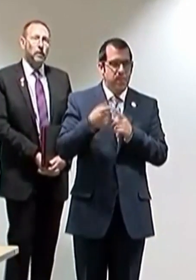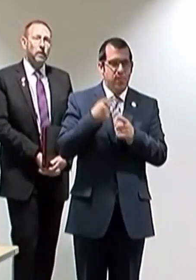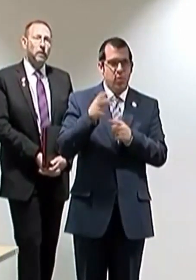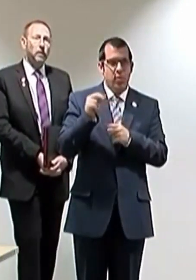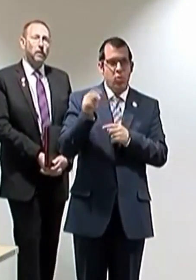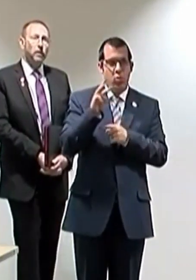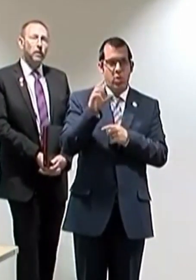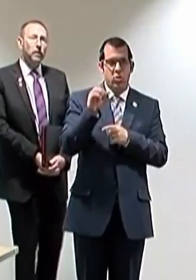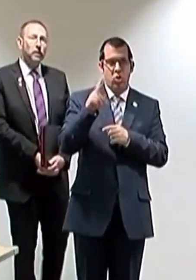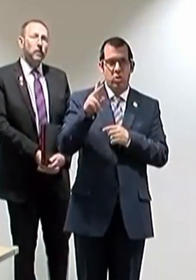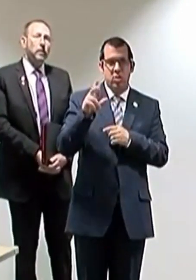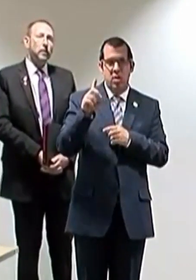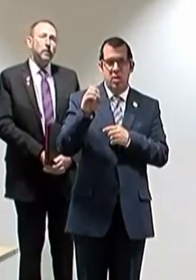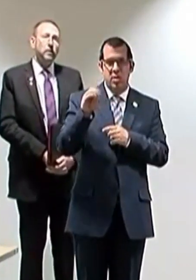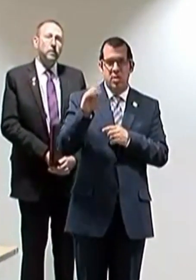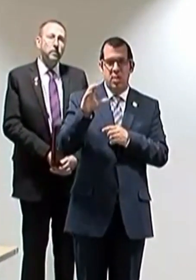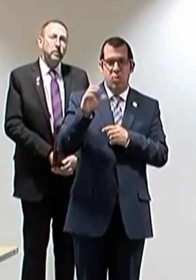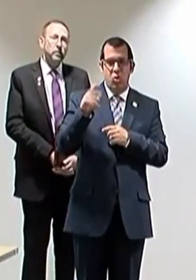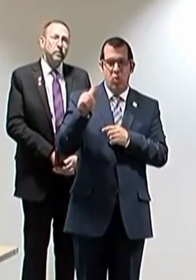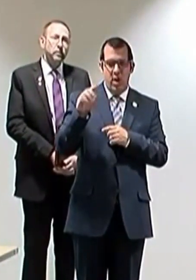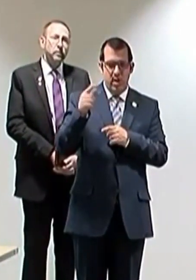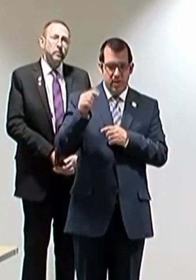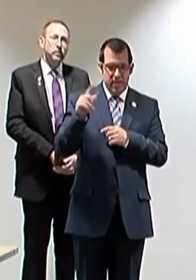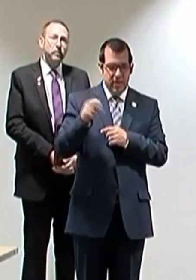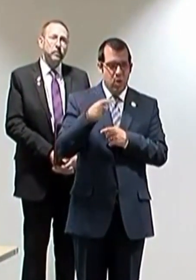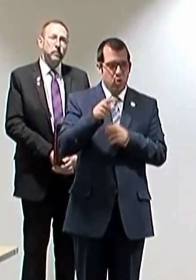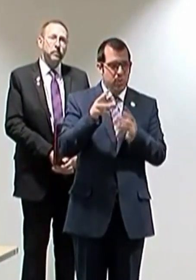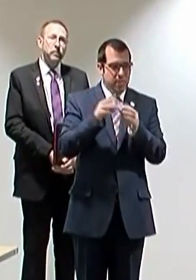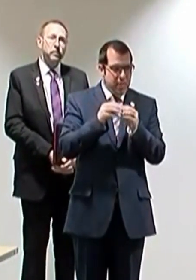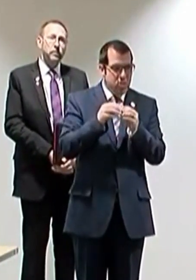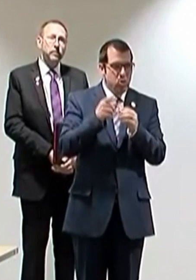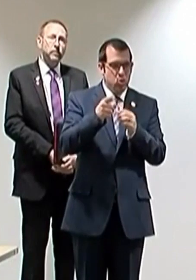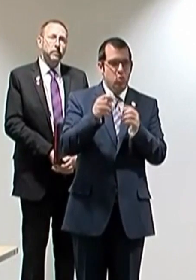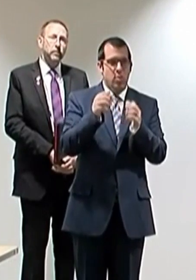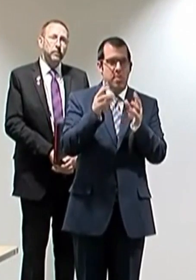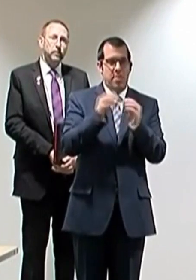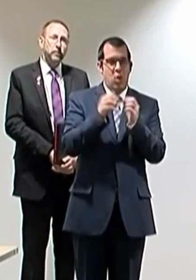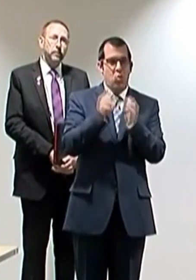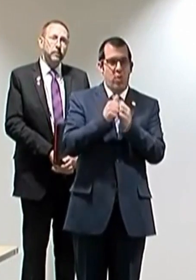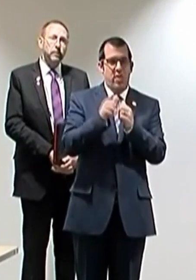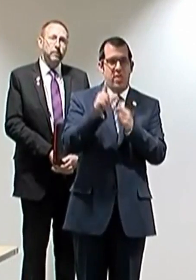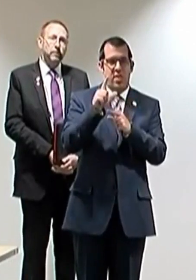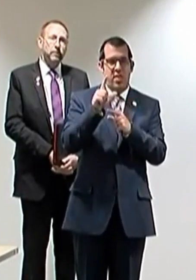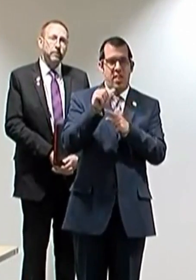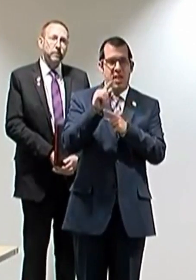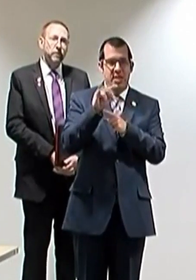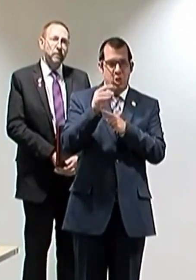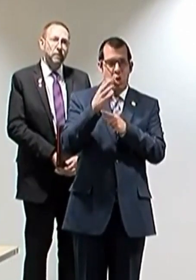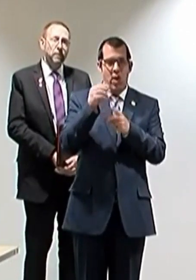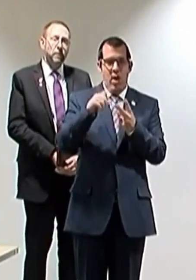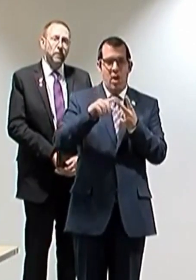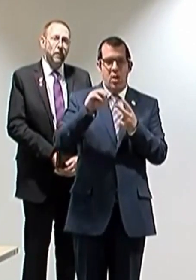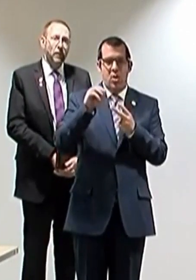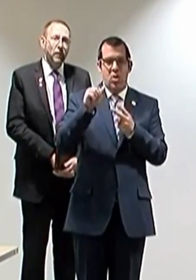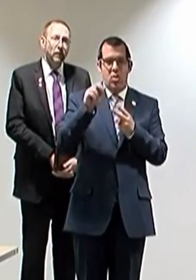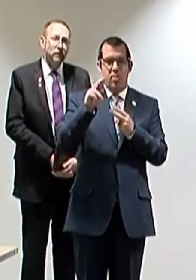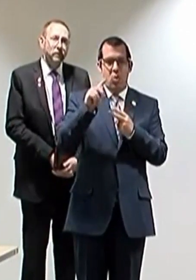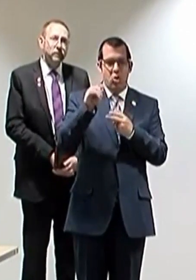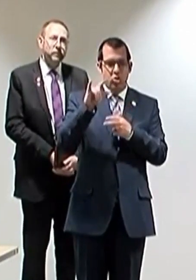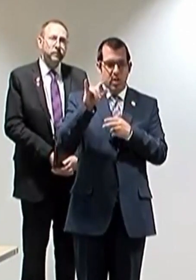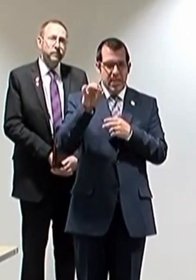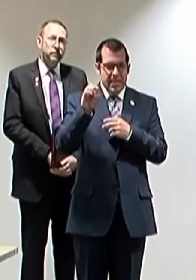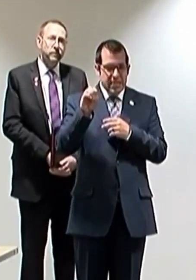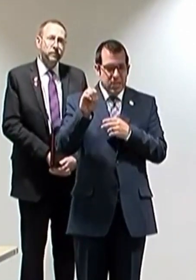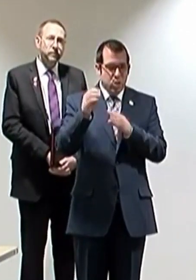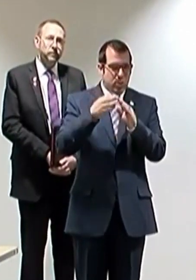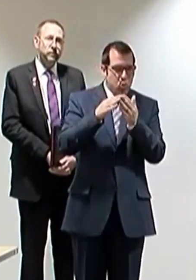Democrat Gazette. You mentioned that you met with members of the Latino and Marshallese communities today. Can you kind of tell me what came out of those meetings, what were their